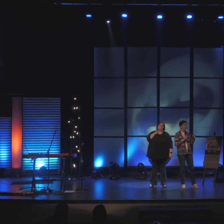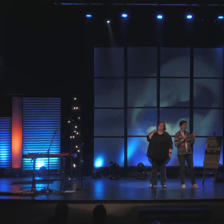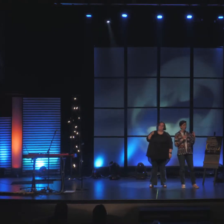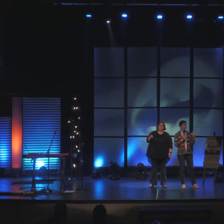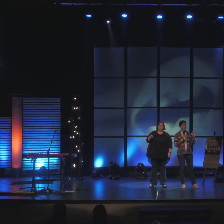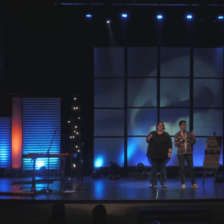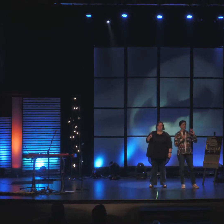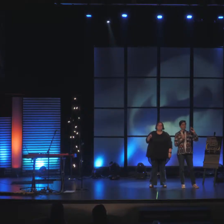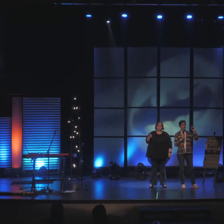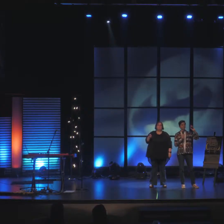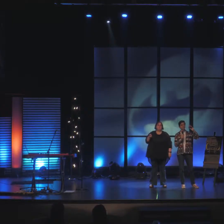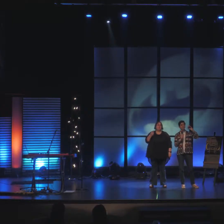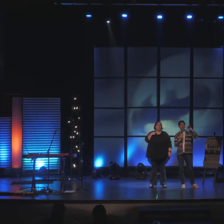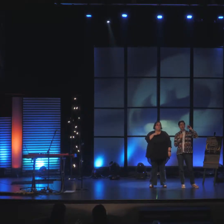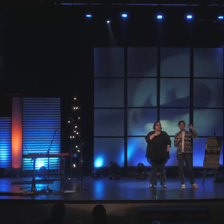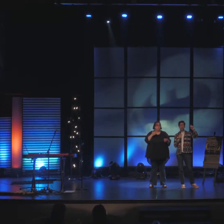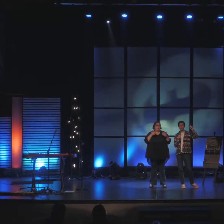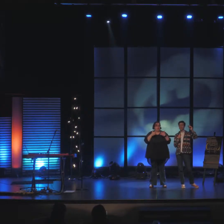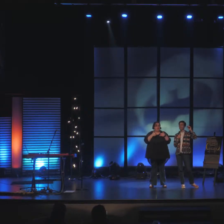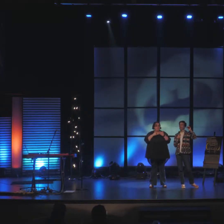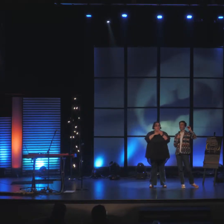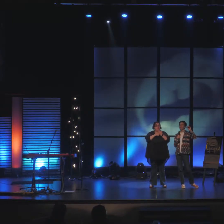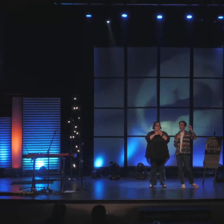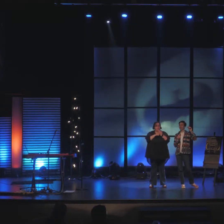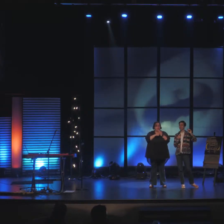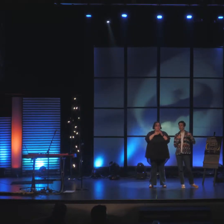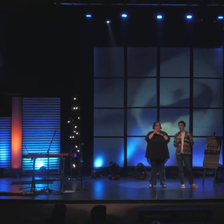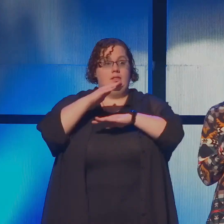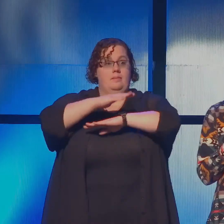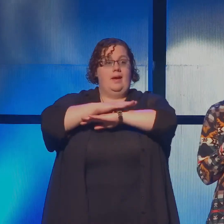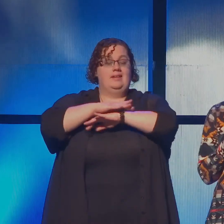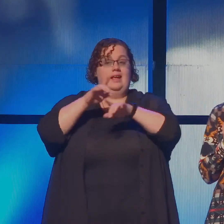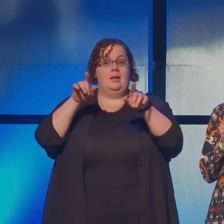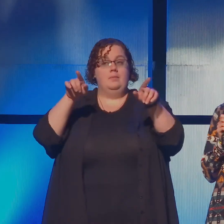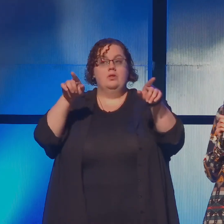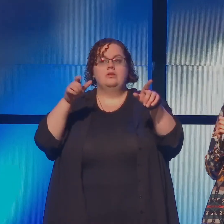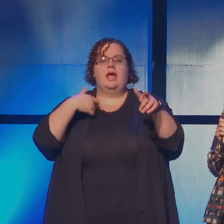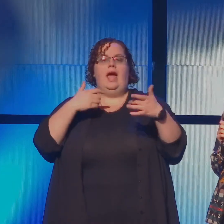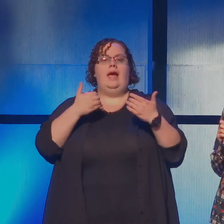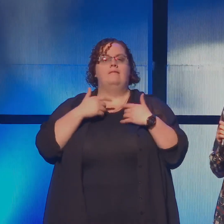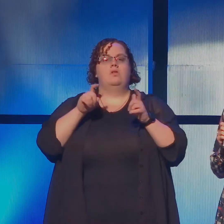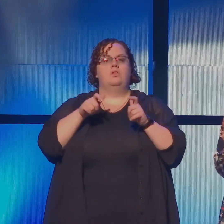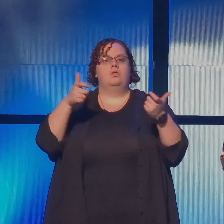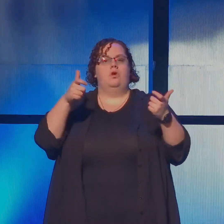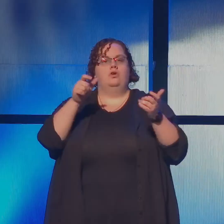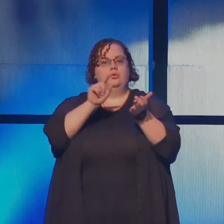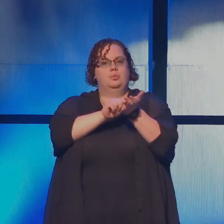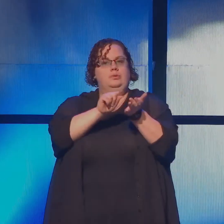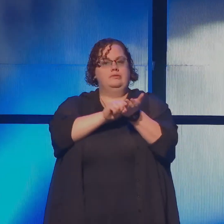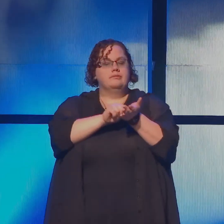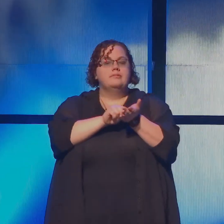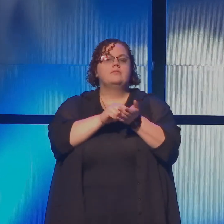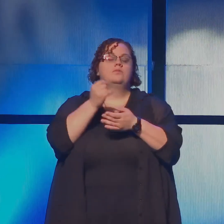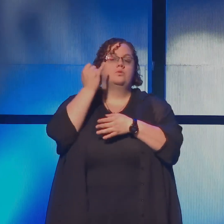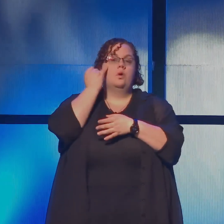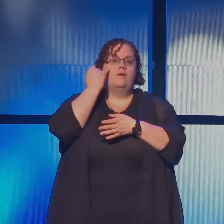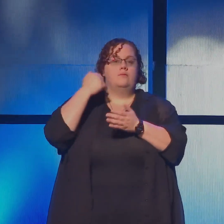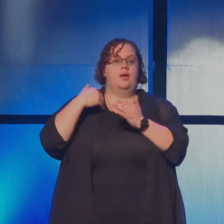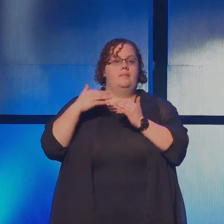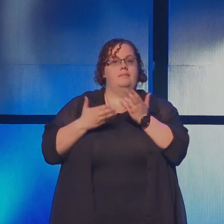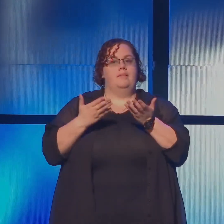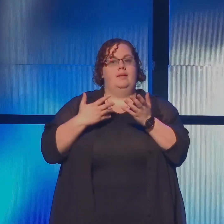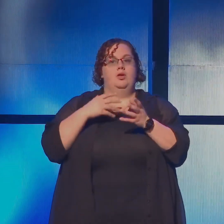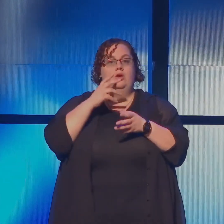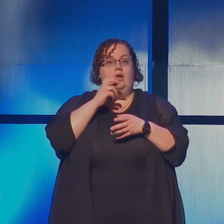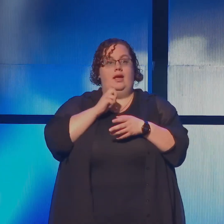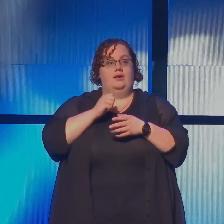by. We do have some programs on the back tables that are in large print. So if you are maybe over the age of